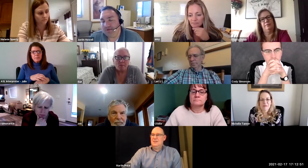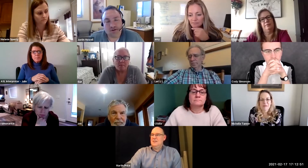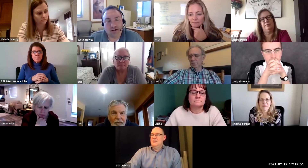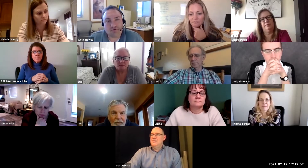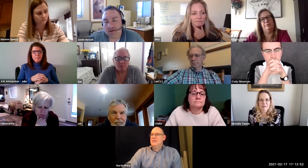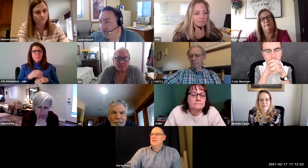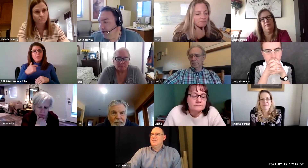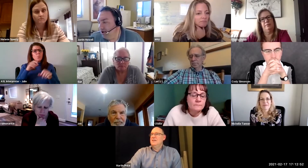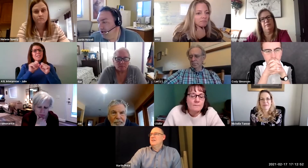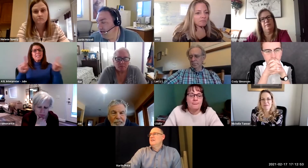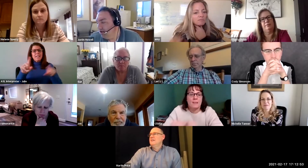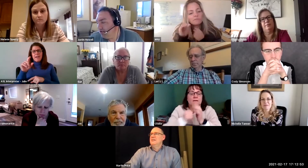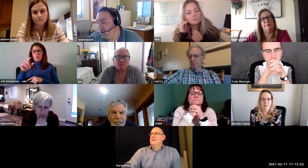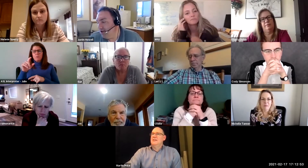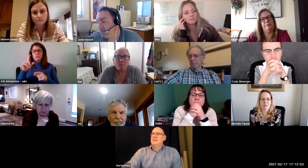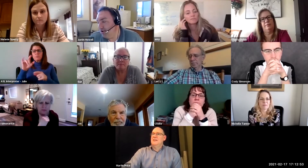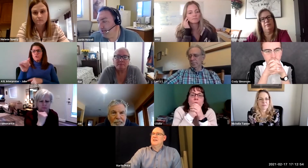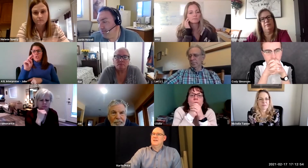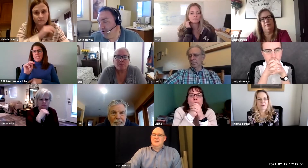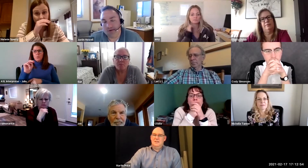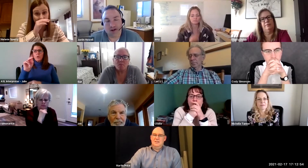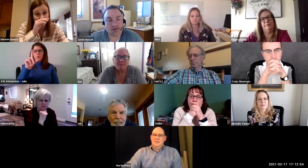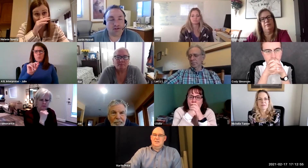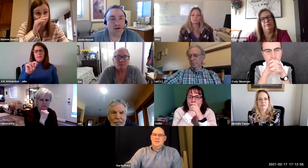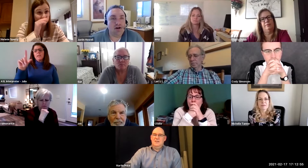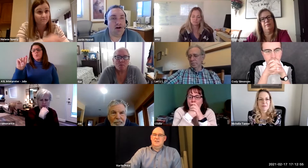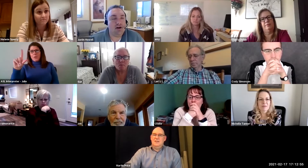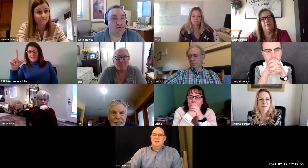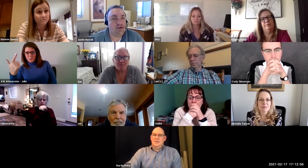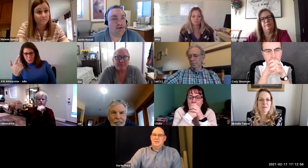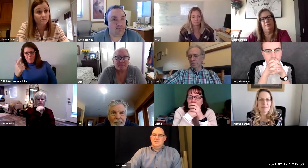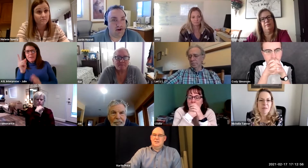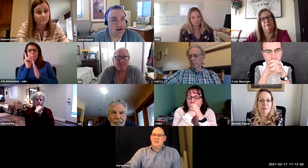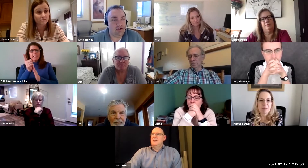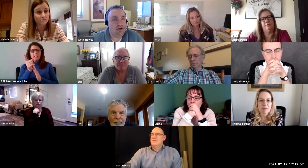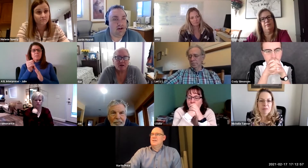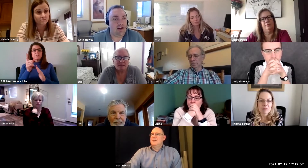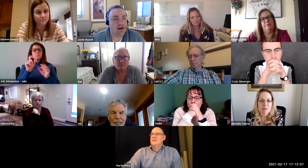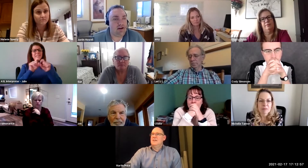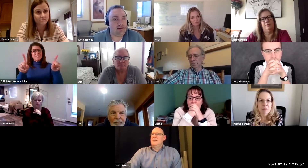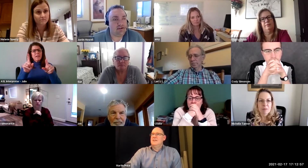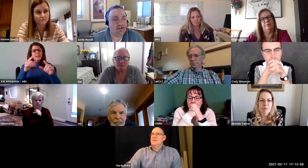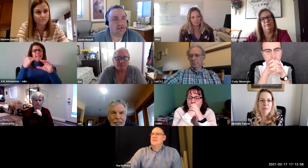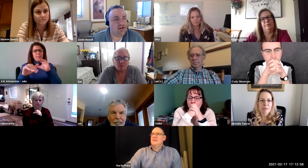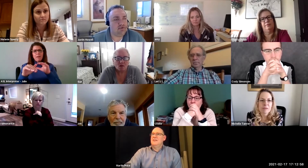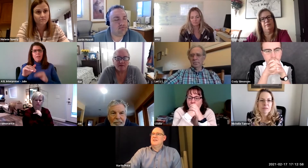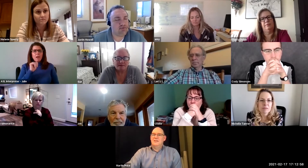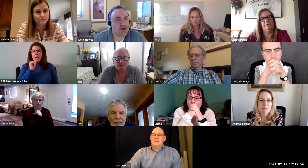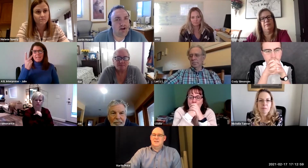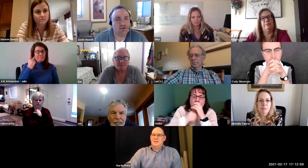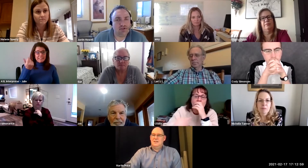sent out the January 20th, 2021 minutes through email, and I did not see